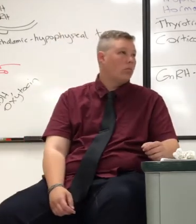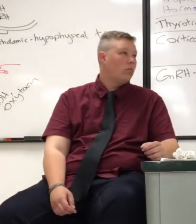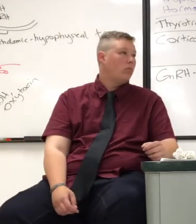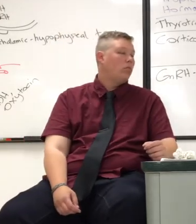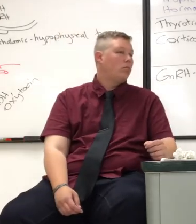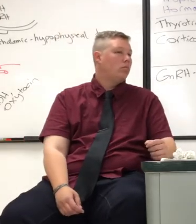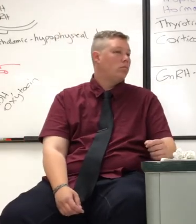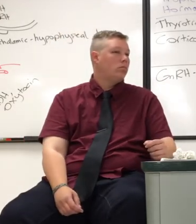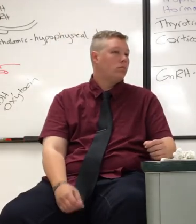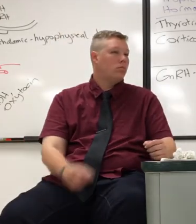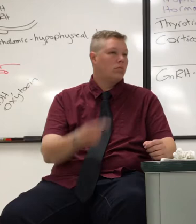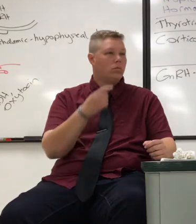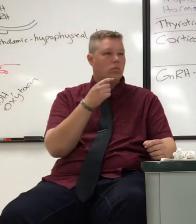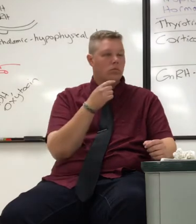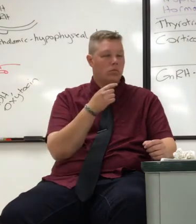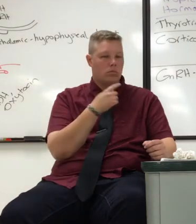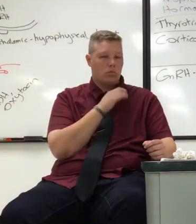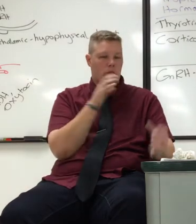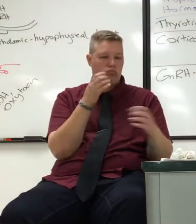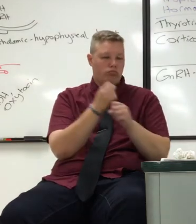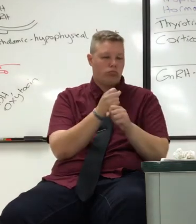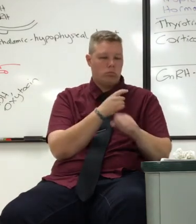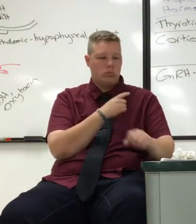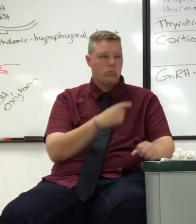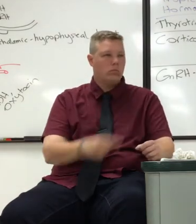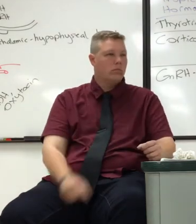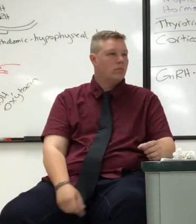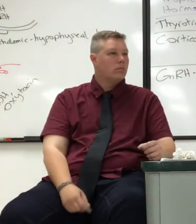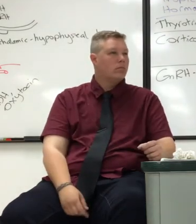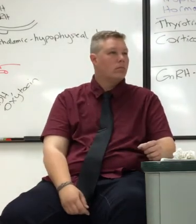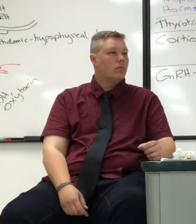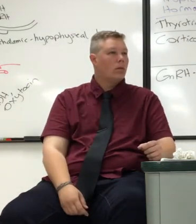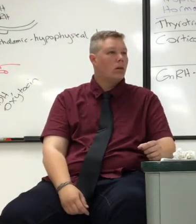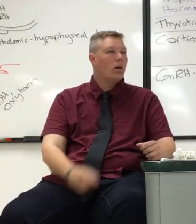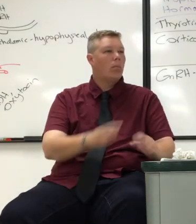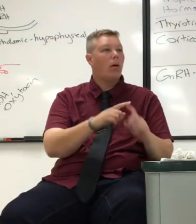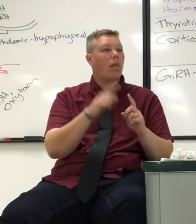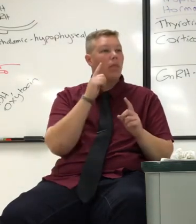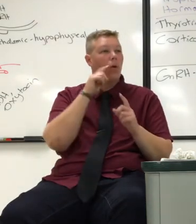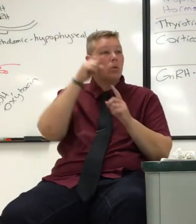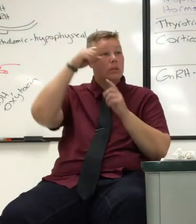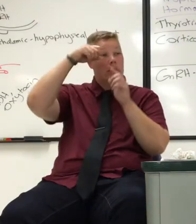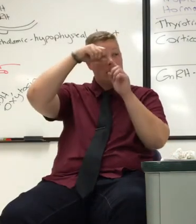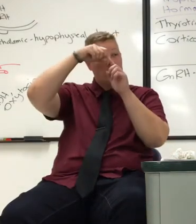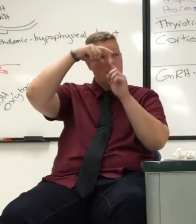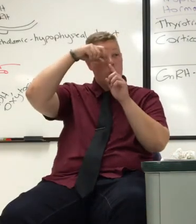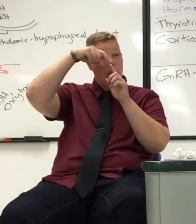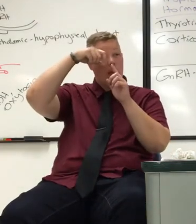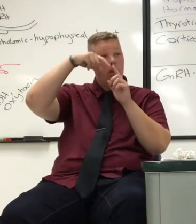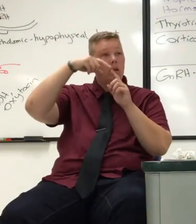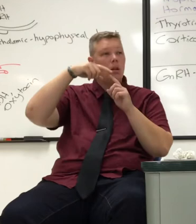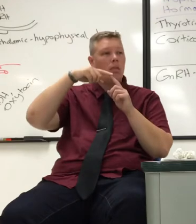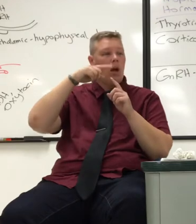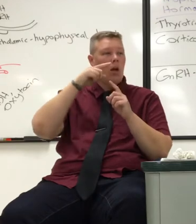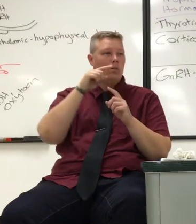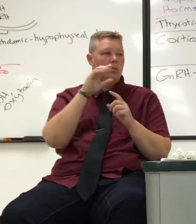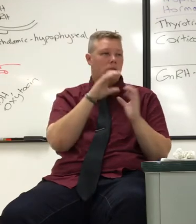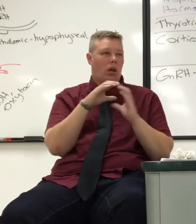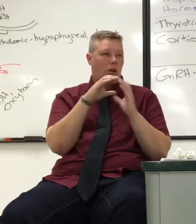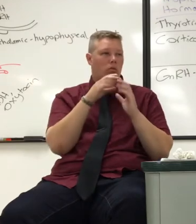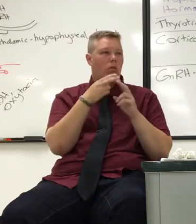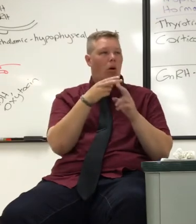So I'll just put gonadotropin RH for short. But they're going to stimulate cells called gonadotropes.